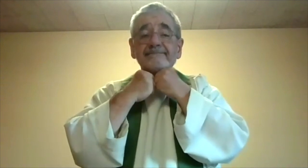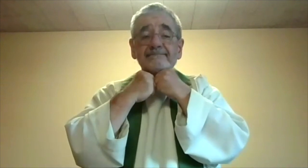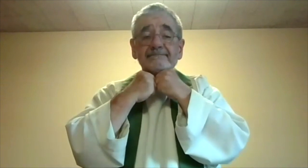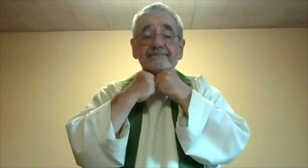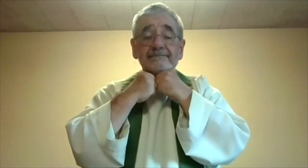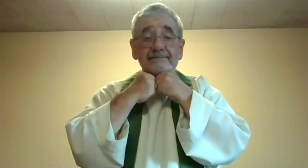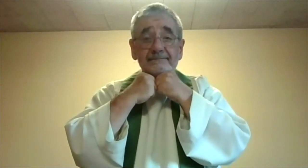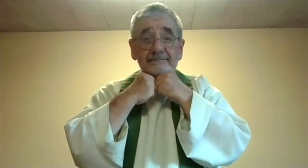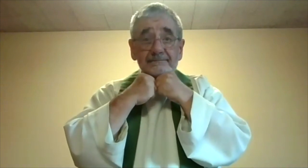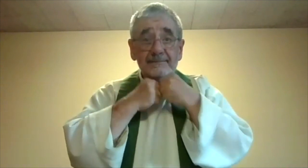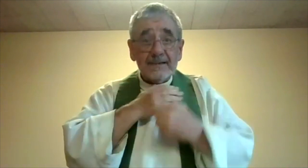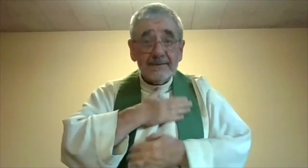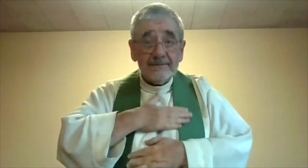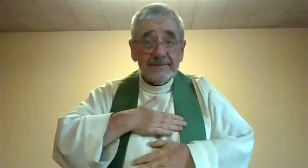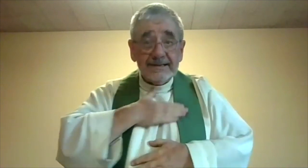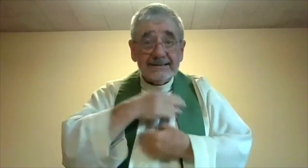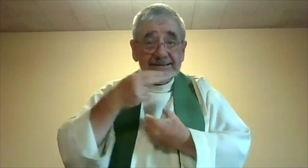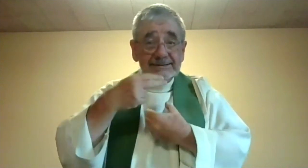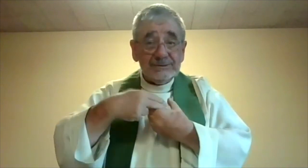and compassion.